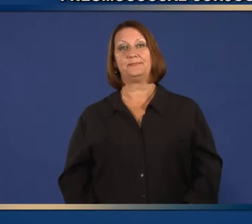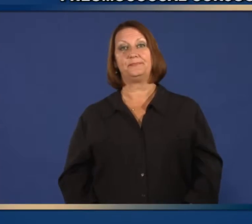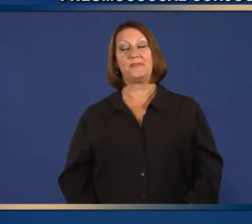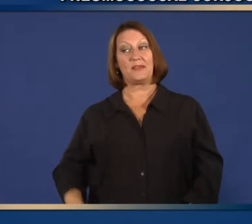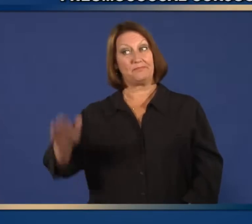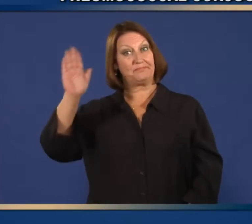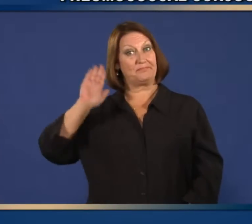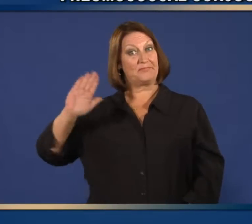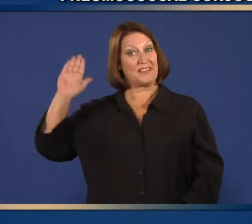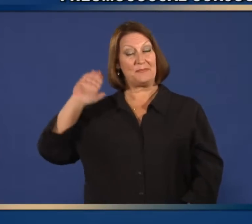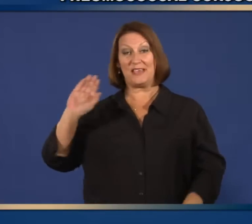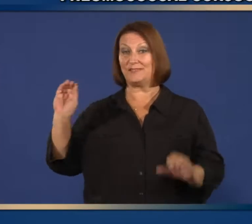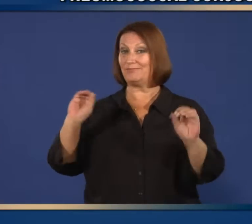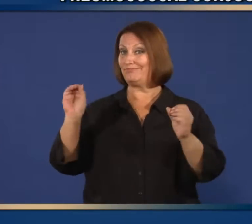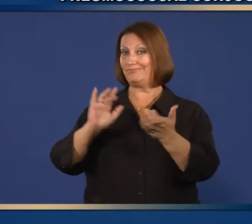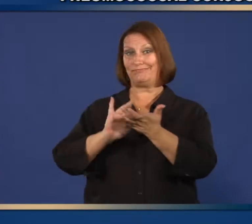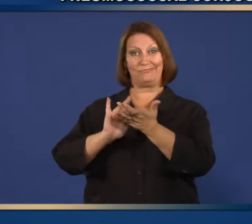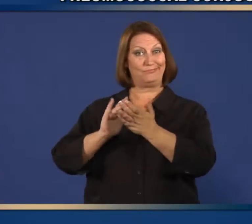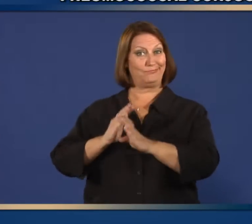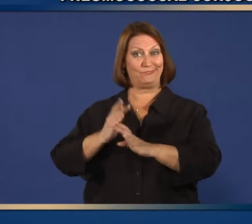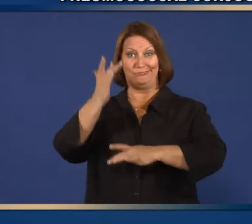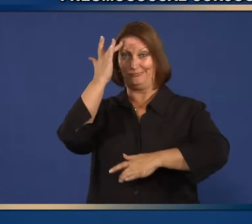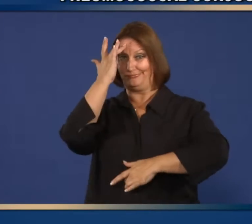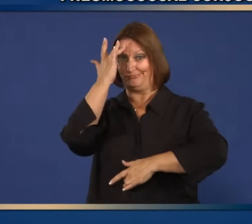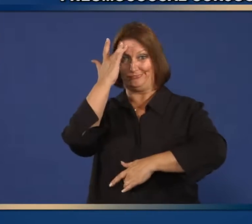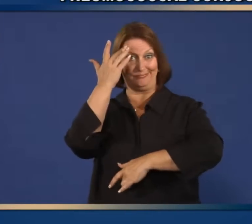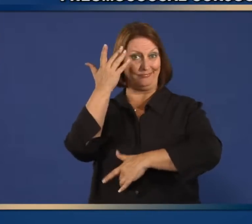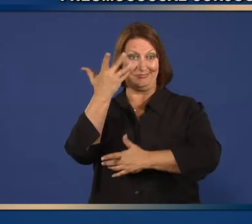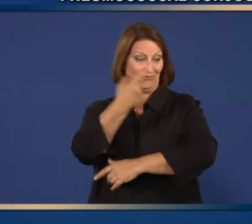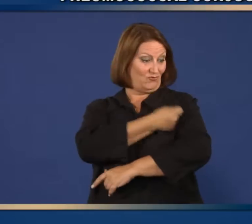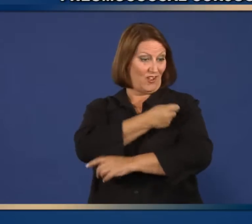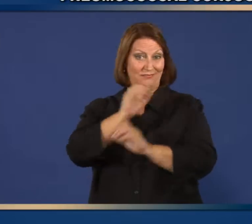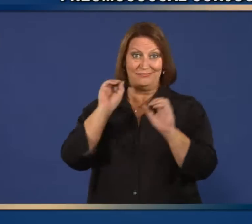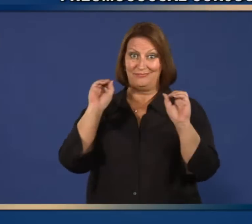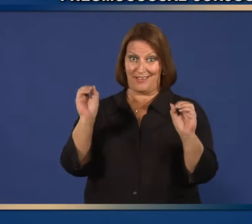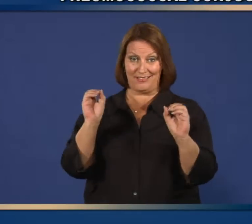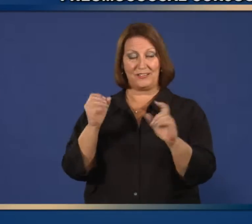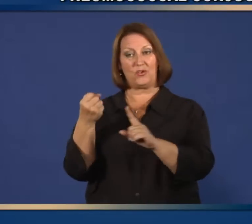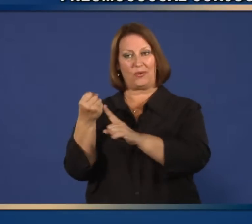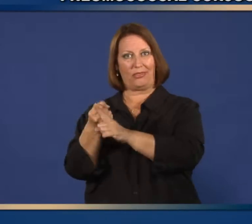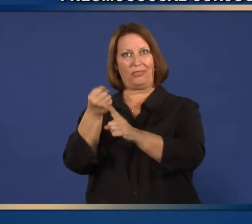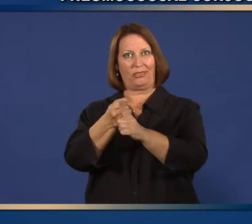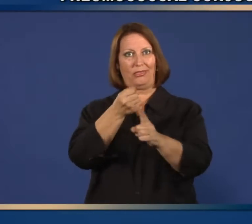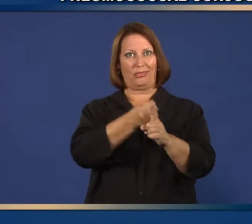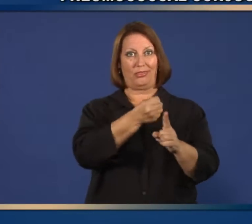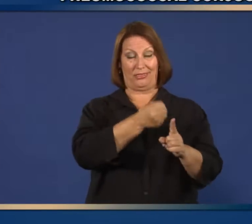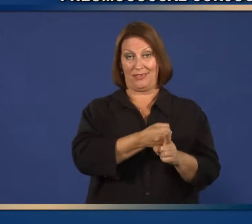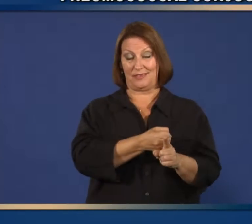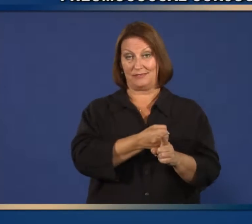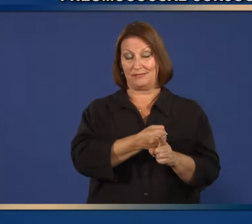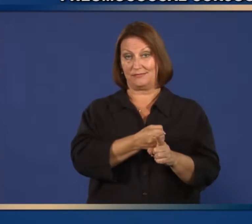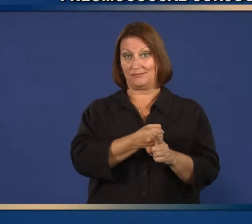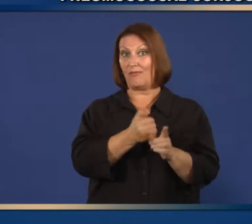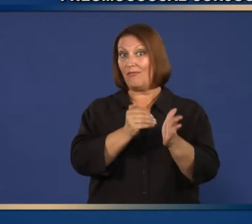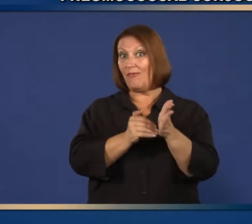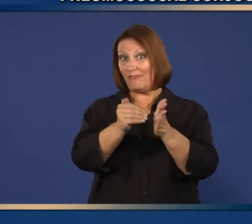pneumococcal infections caused over 700 cases of meningitis,